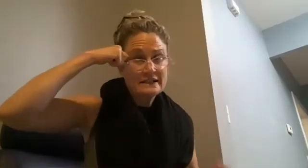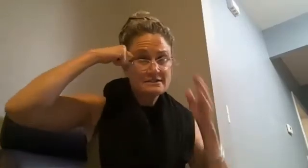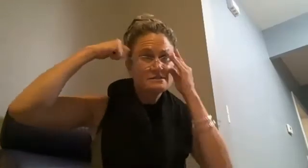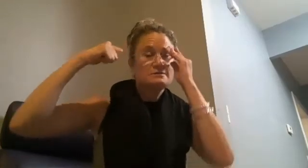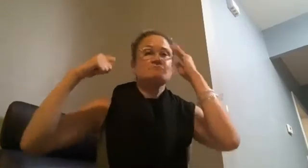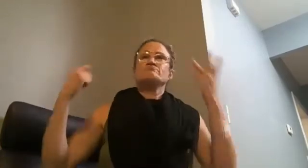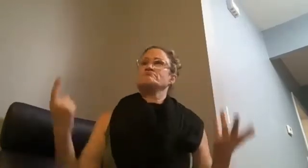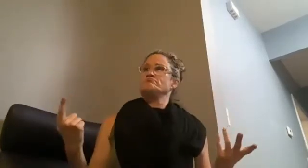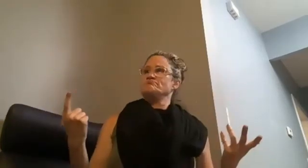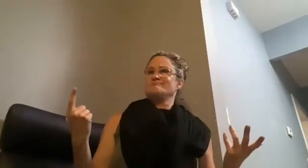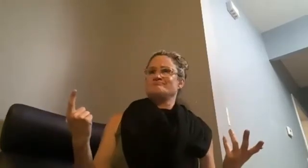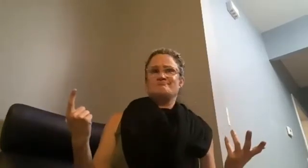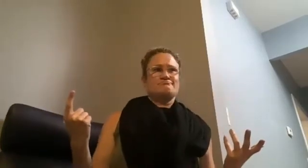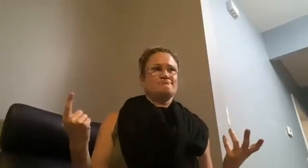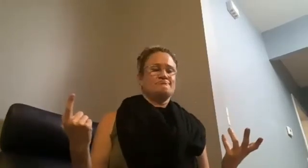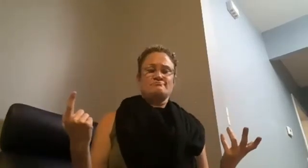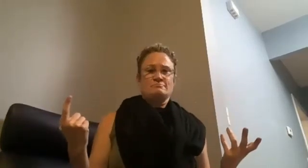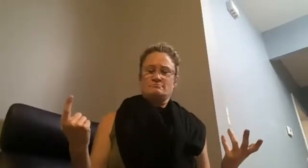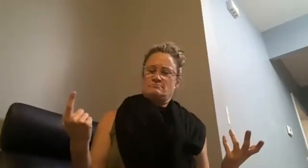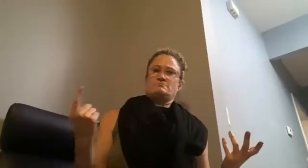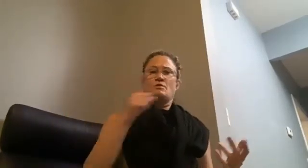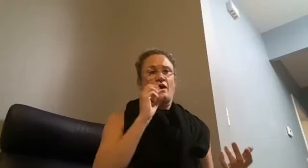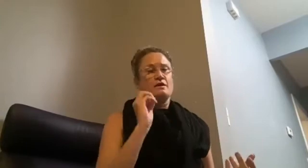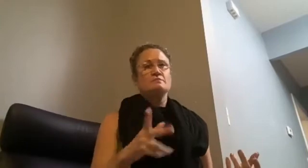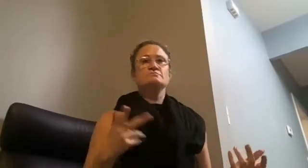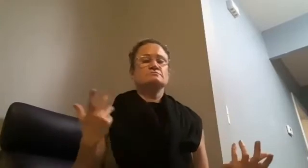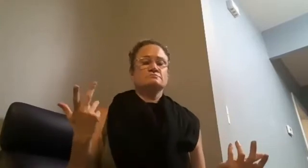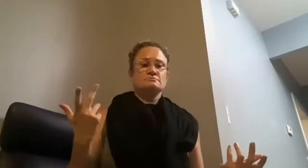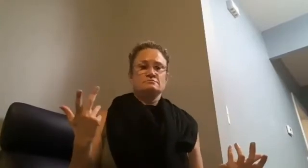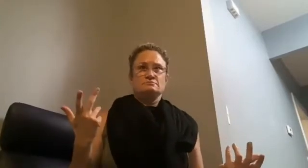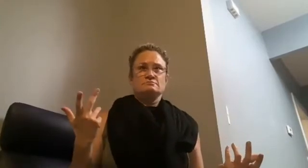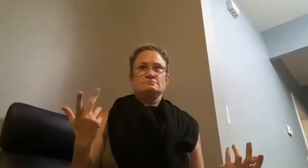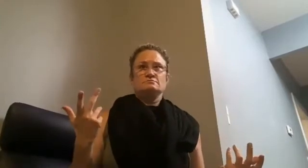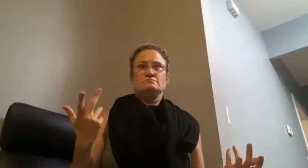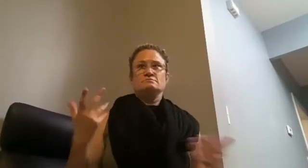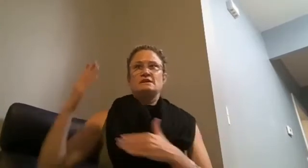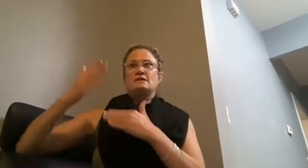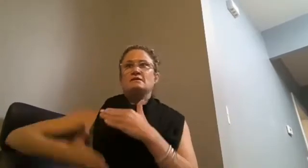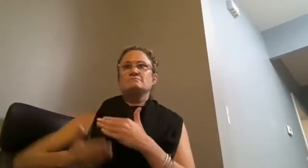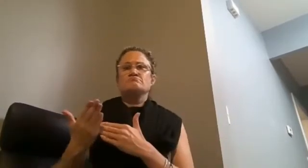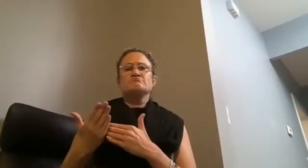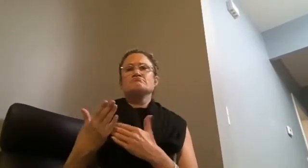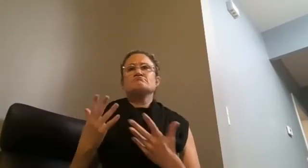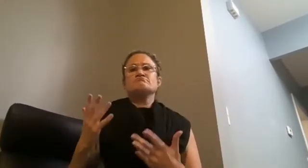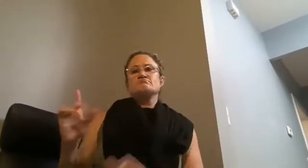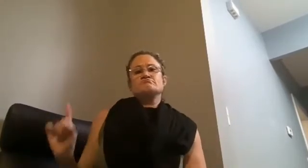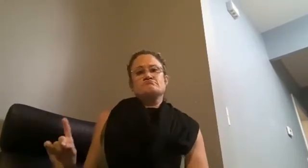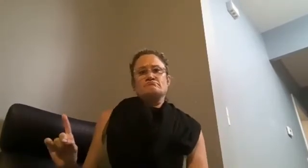into whatever that parallel reality is. And I found myself standing at the end of like this tunnel me at one end, him at the other, and there's just